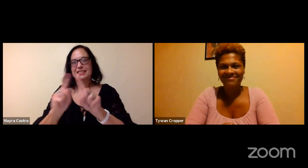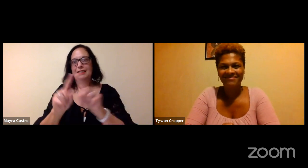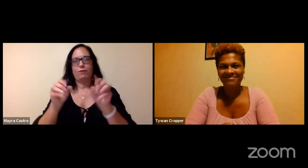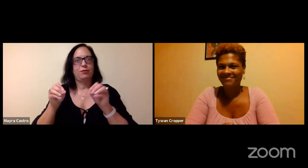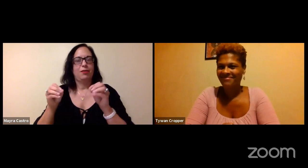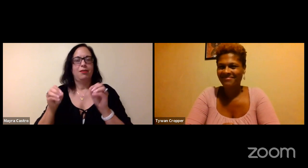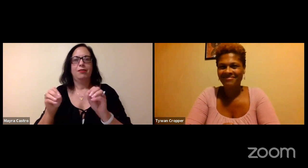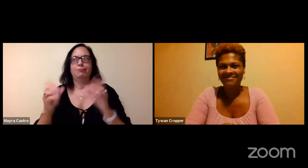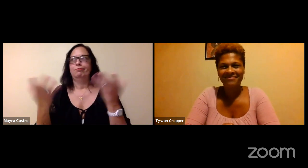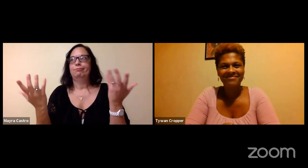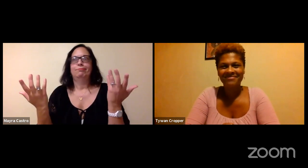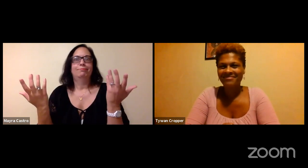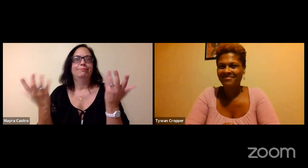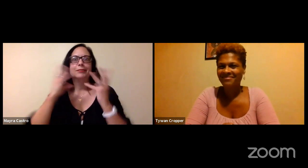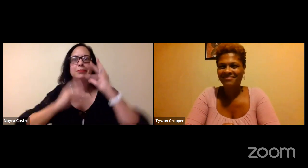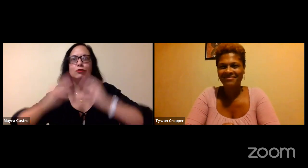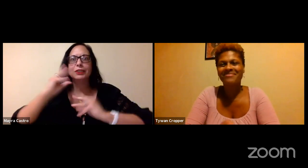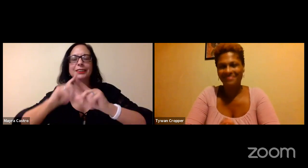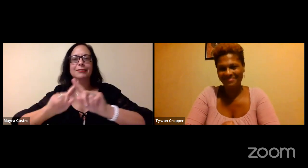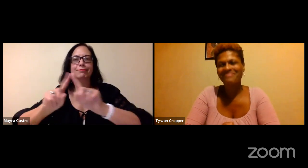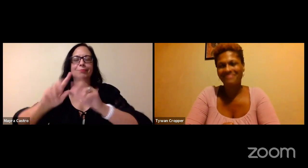gap.